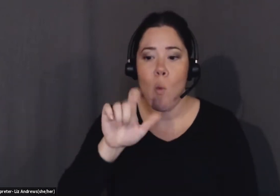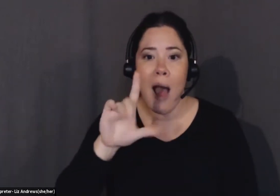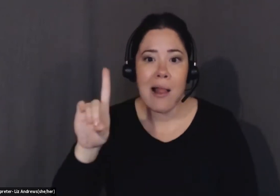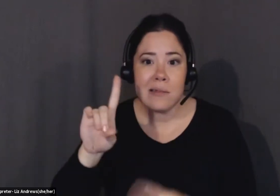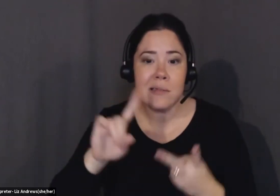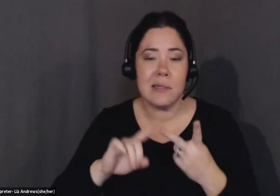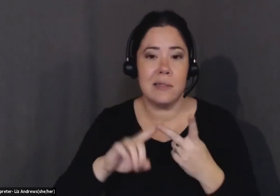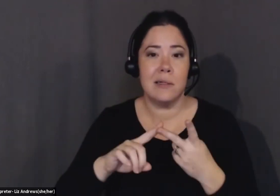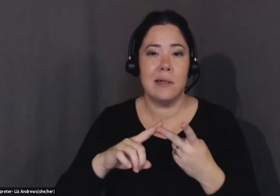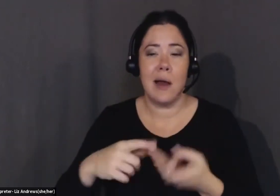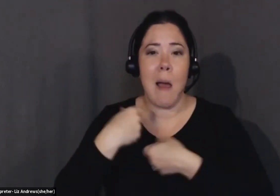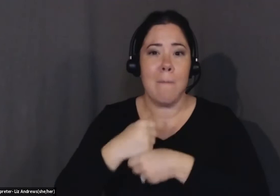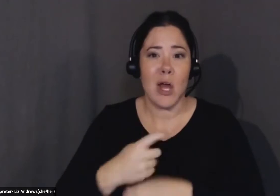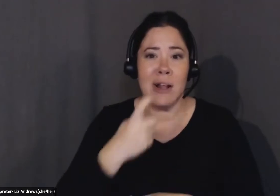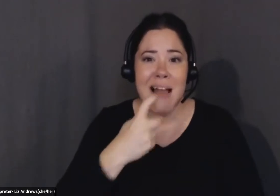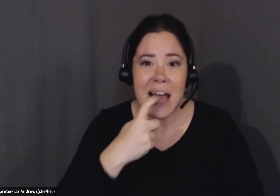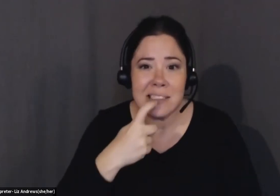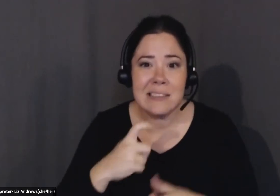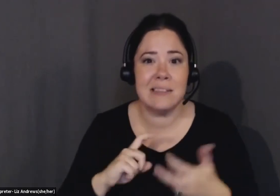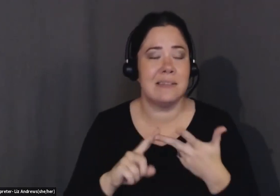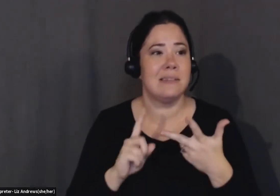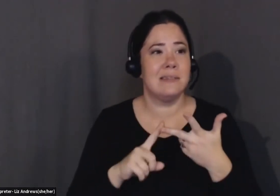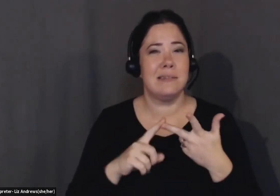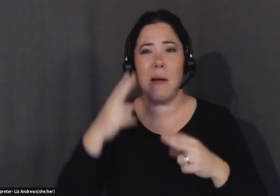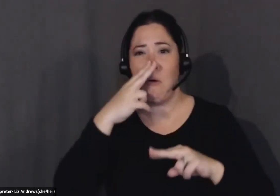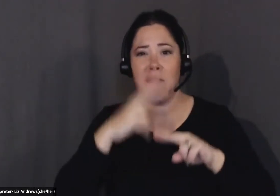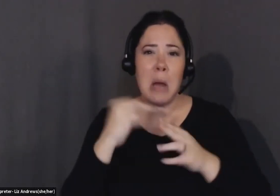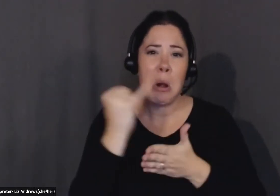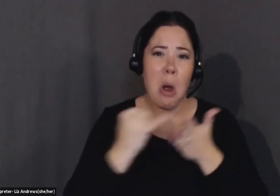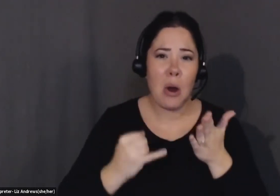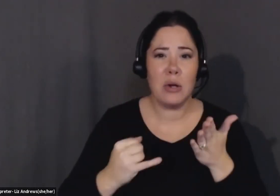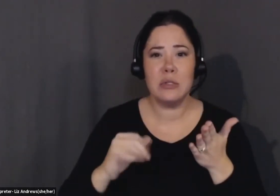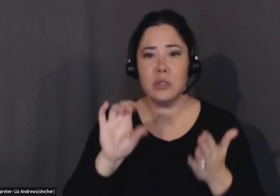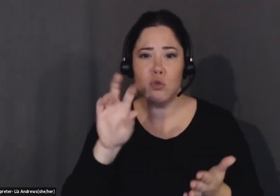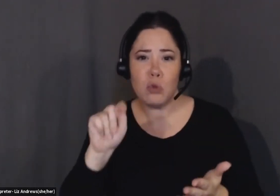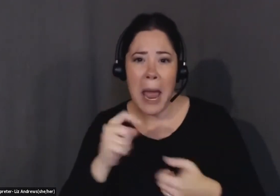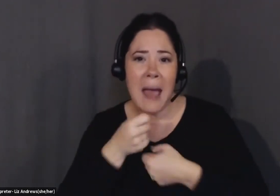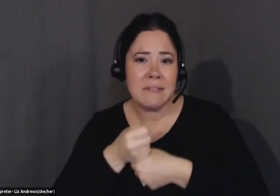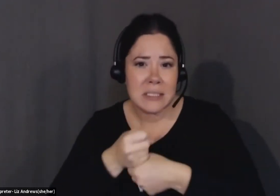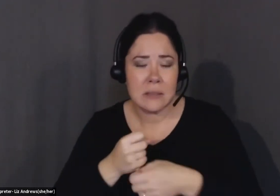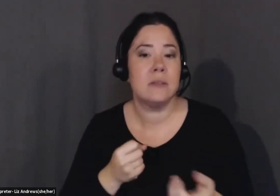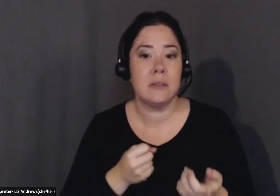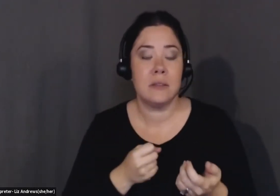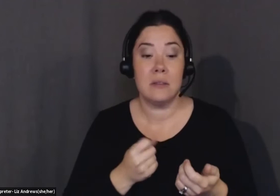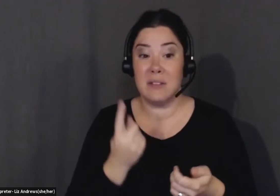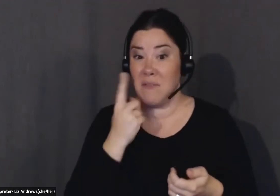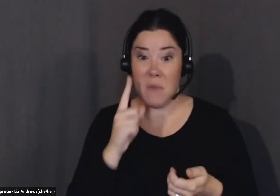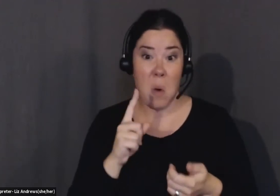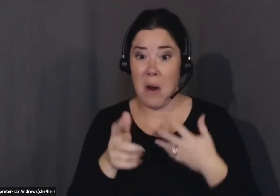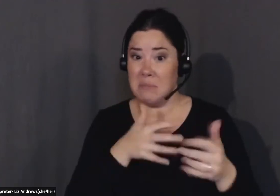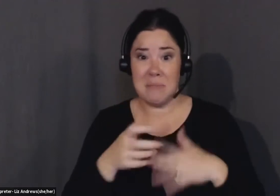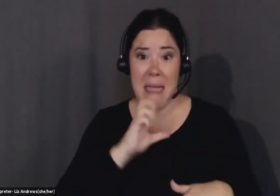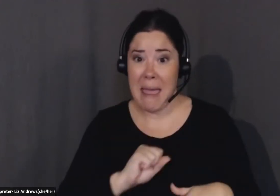glass, just fun arts and crafts stuff for anybody, young,